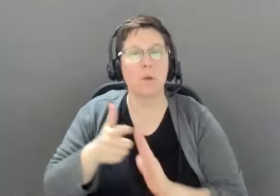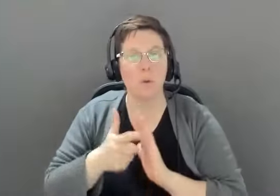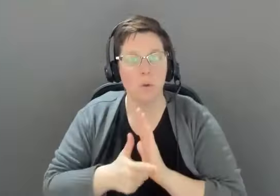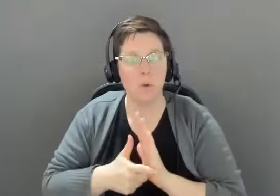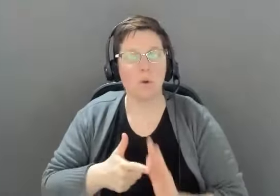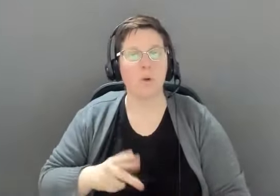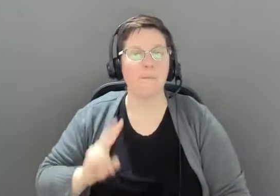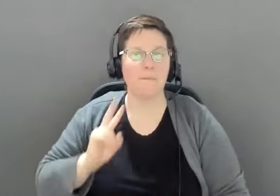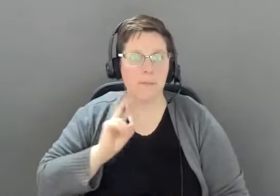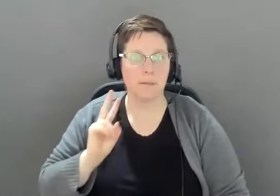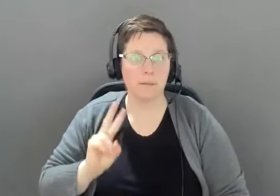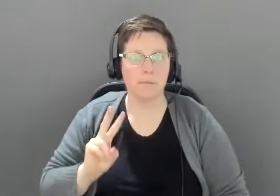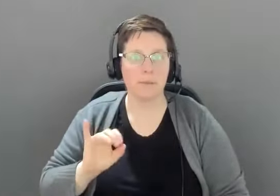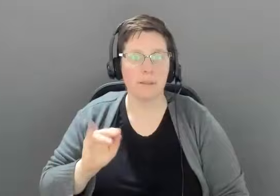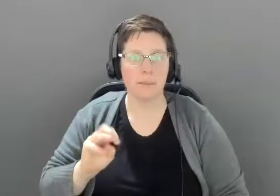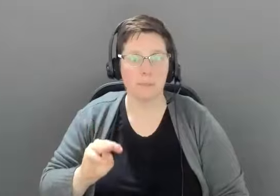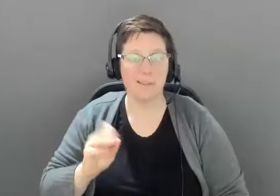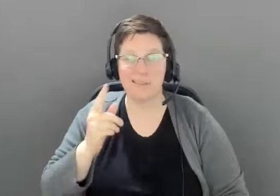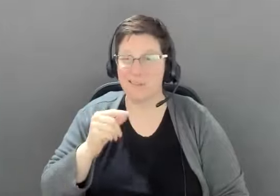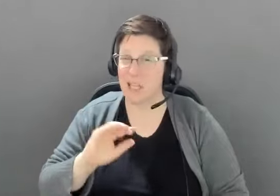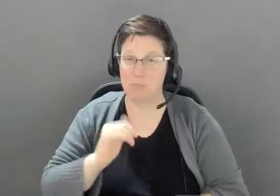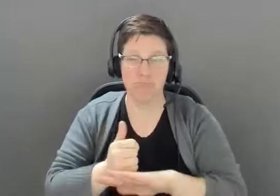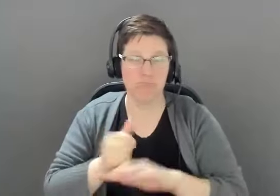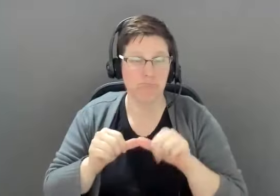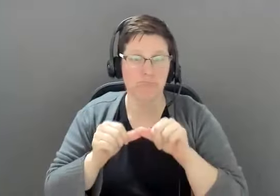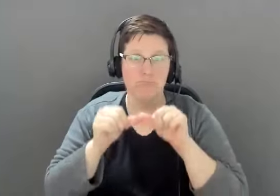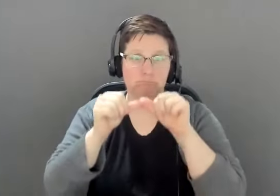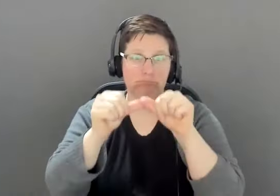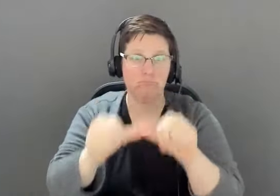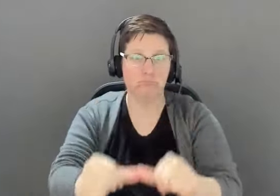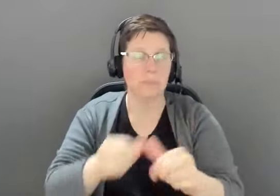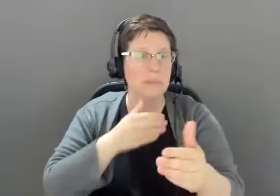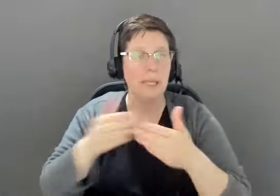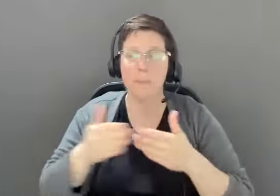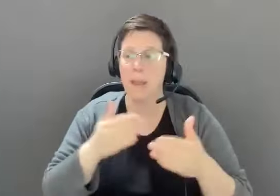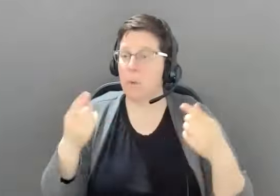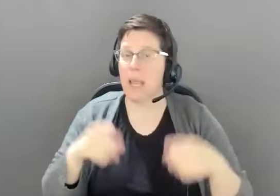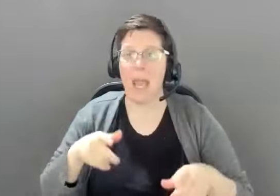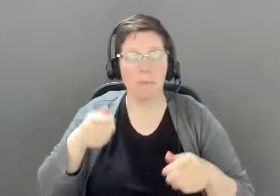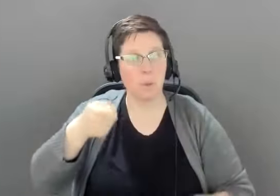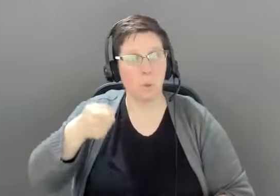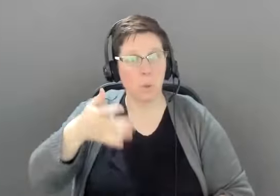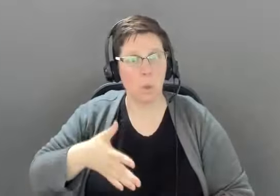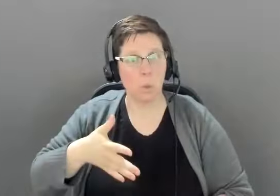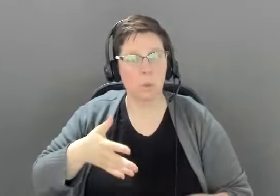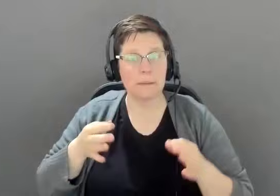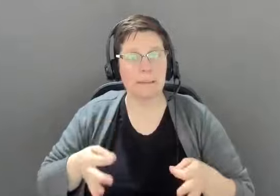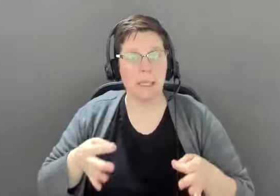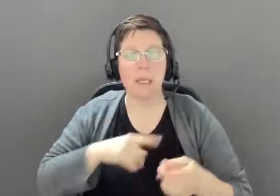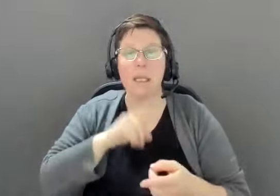Publication bans remain in effect indefinitely, regardless of the trial outcome, and until lifted by a judge.